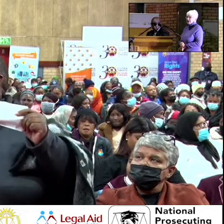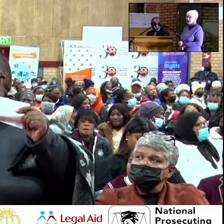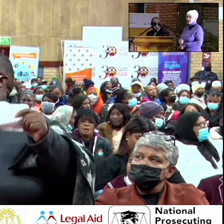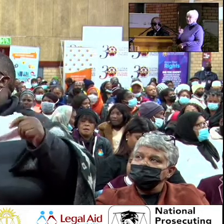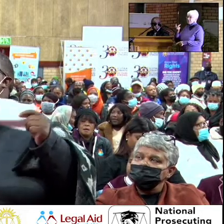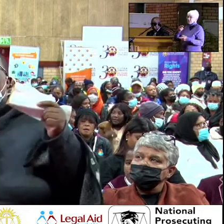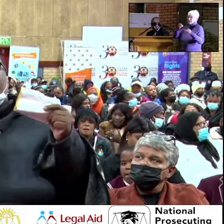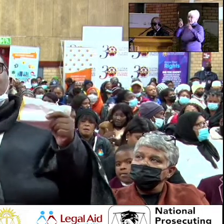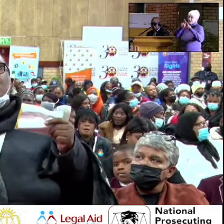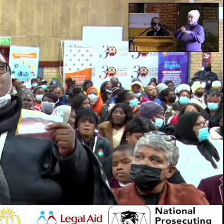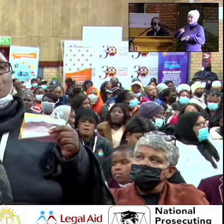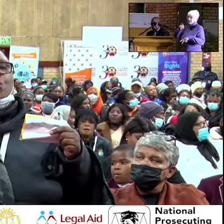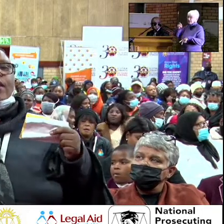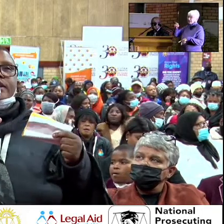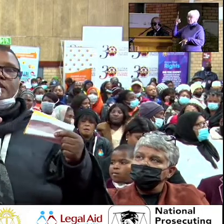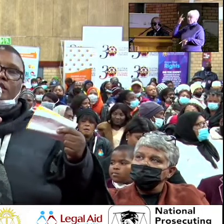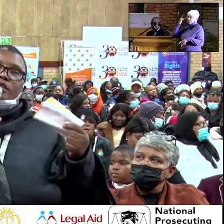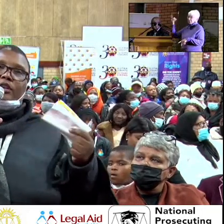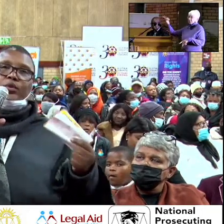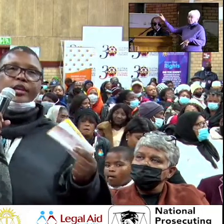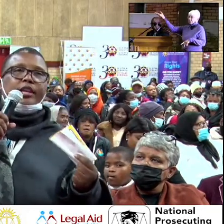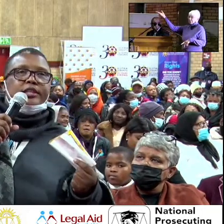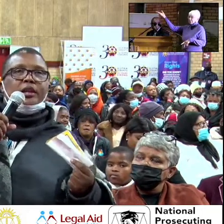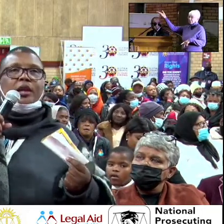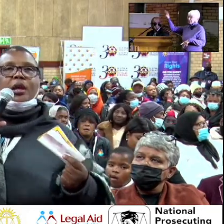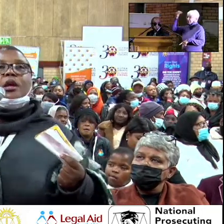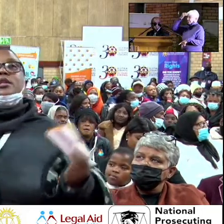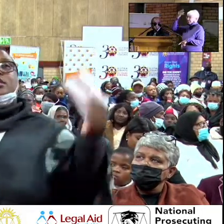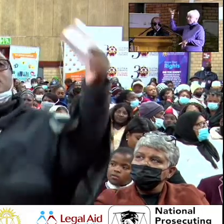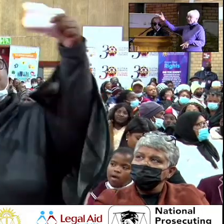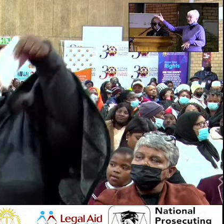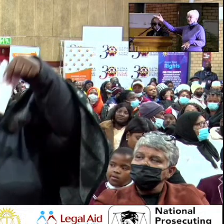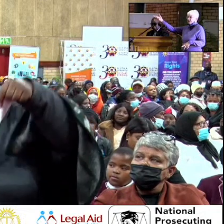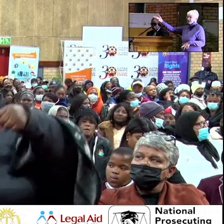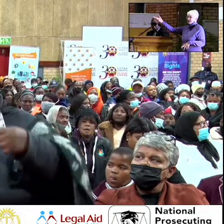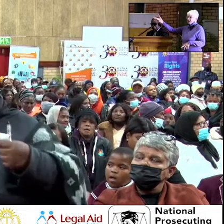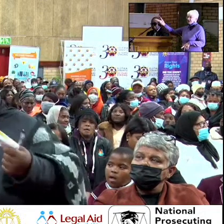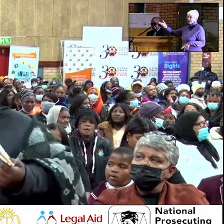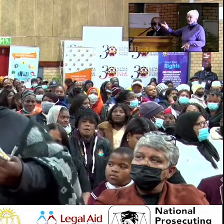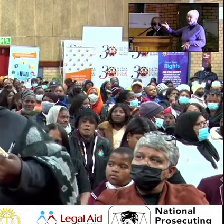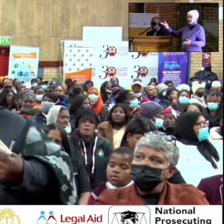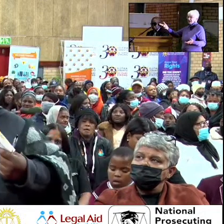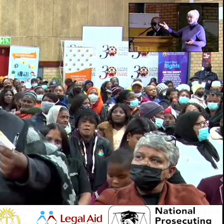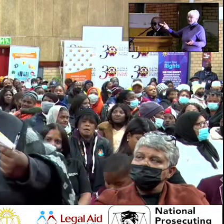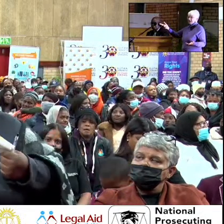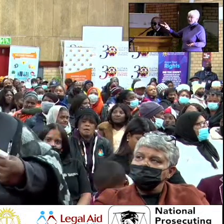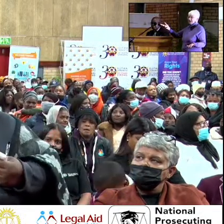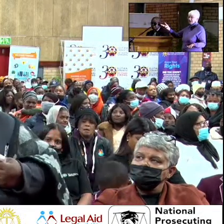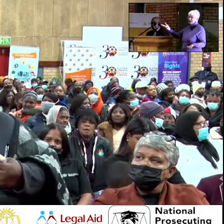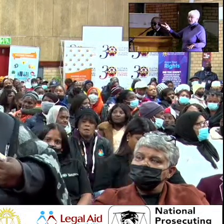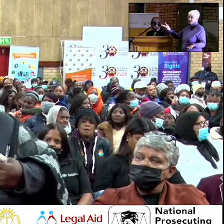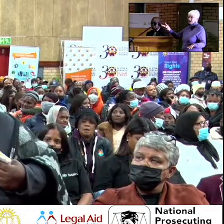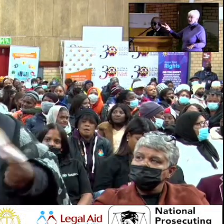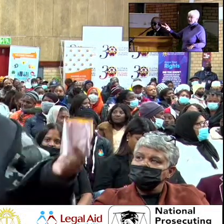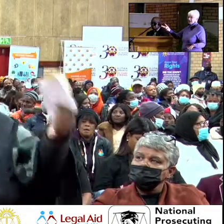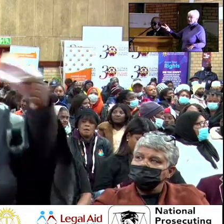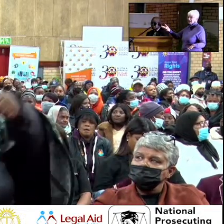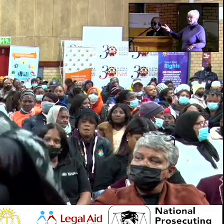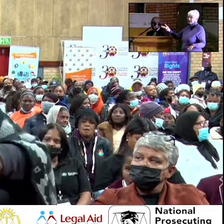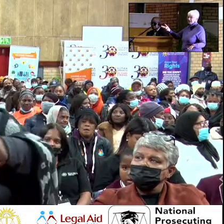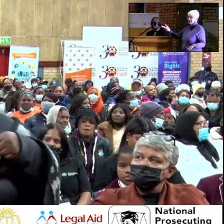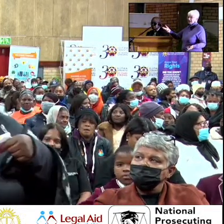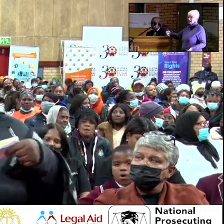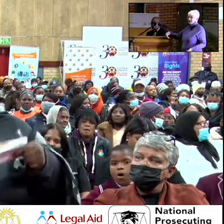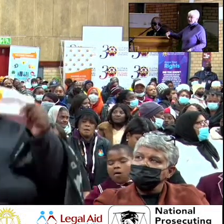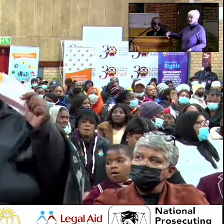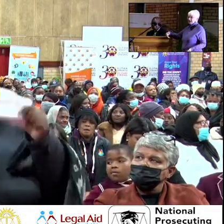we are coming. When I phone, no one is injured already. 6 p.m., one has been stabbed to death, then the police